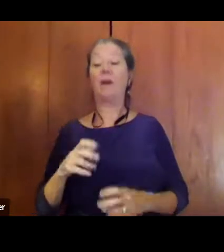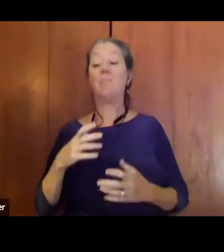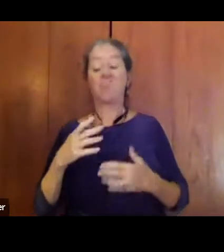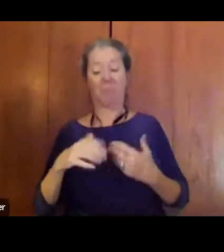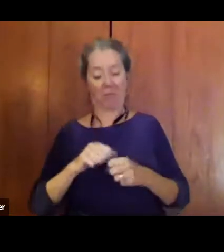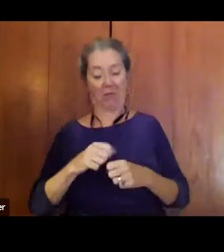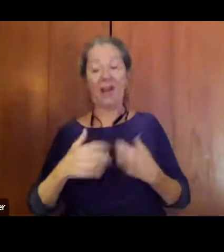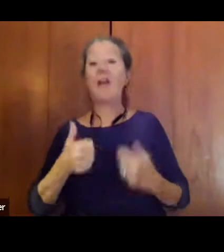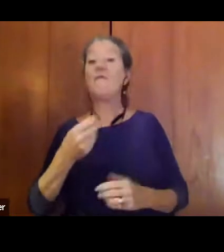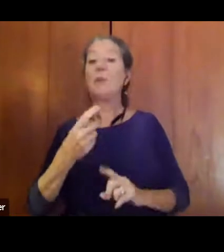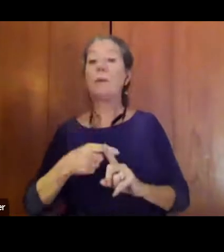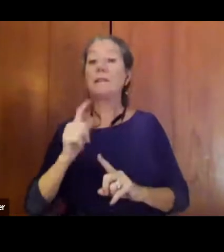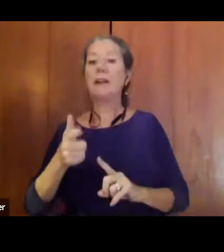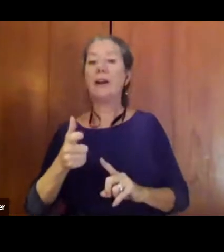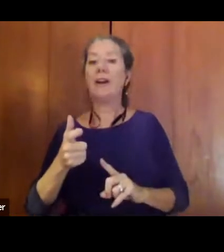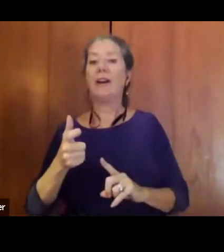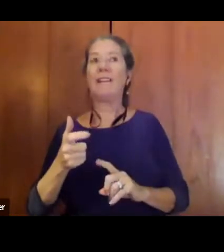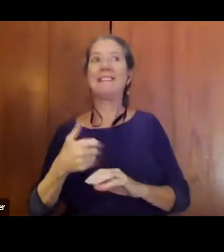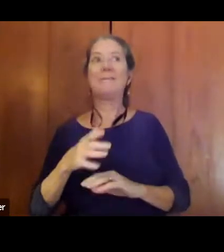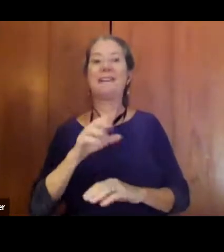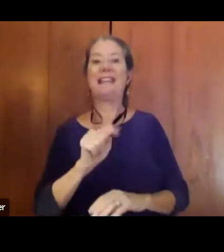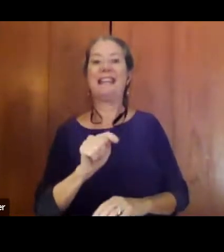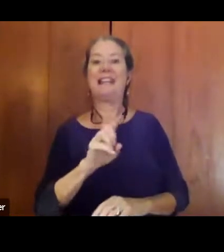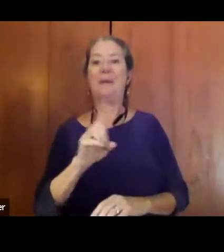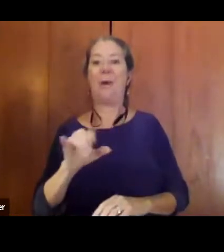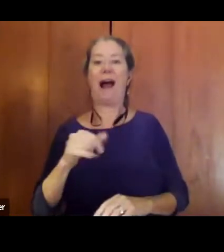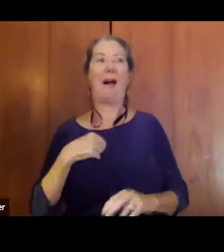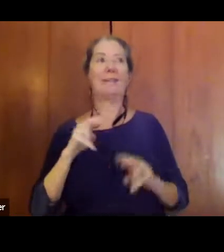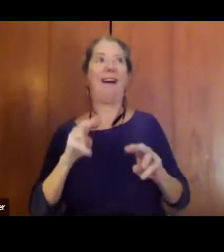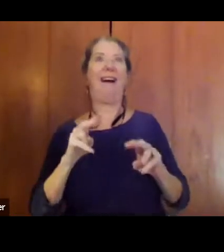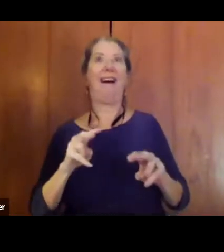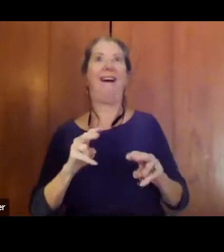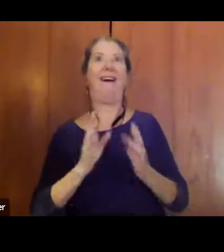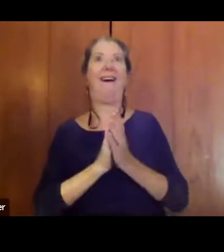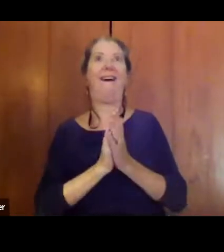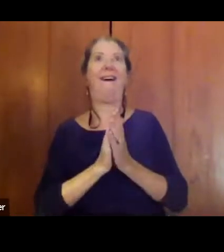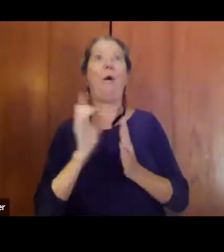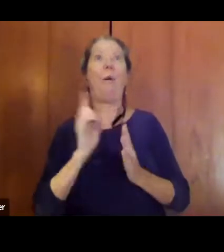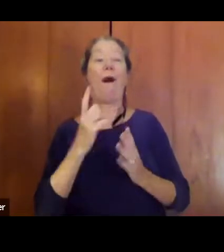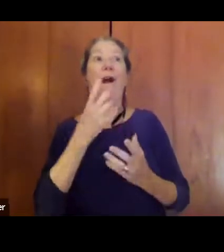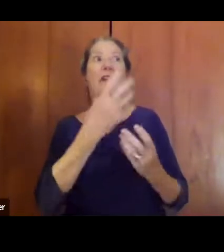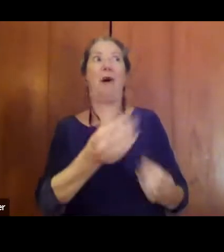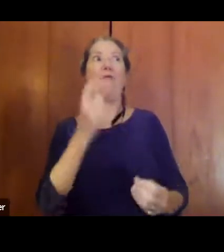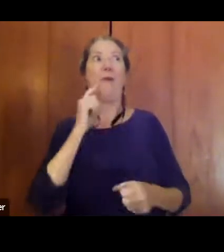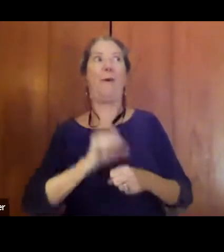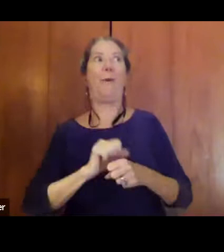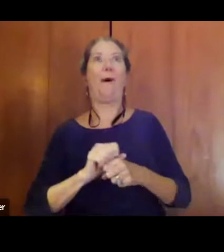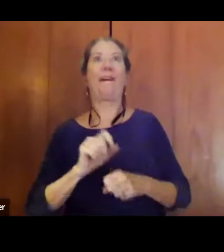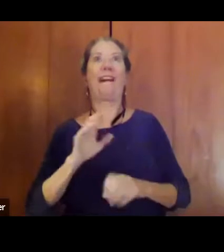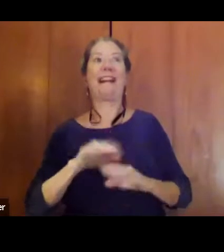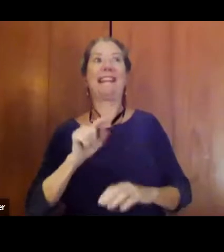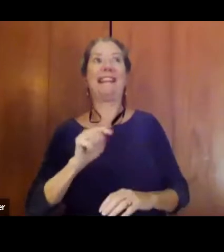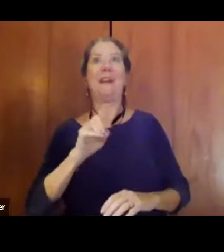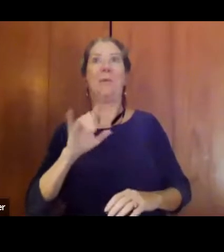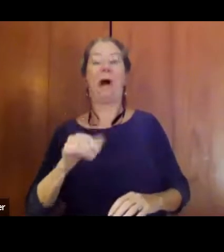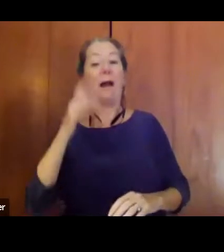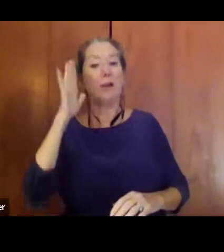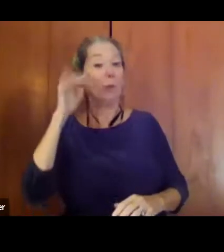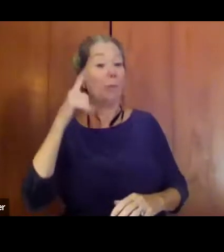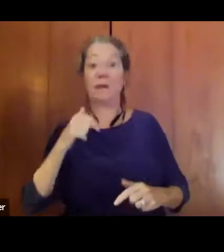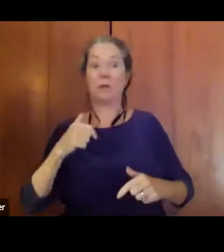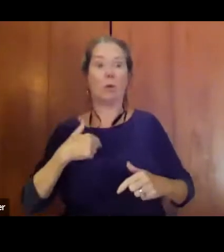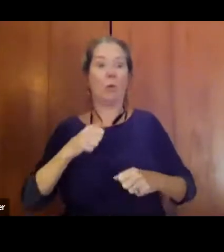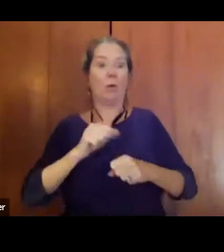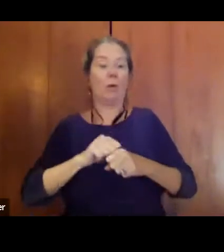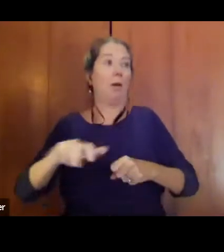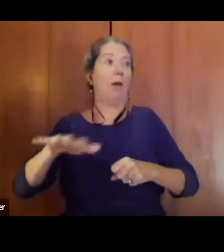time. I remember being so excited to see where Corona would send me, given our global footprint that we supported with our mission. Would they send